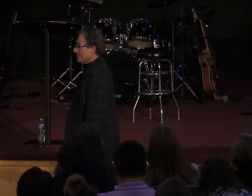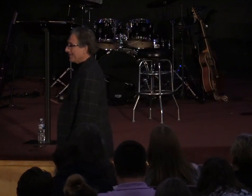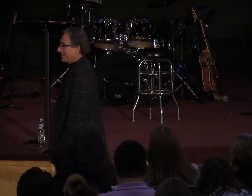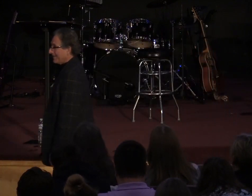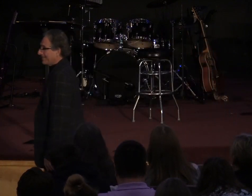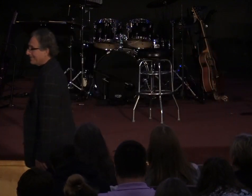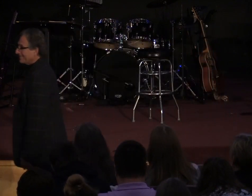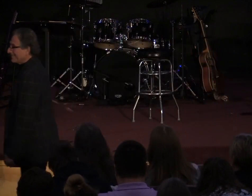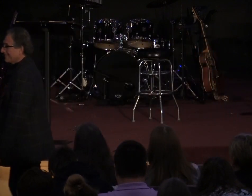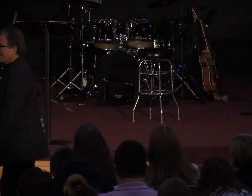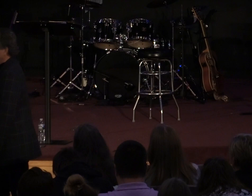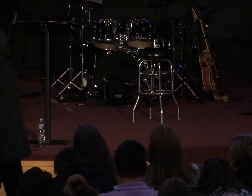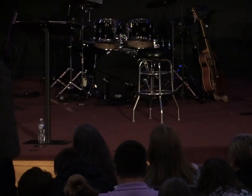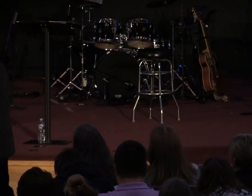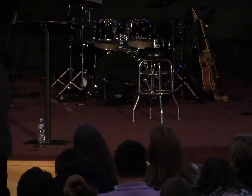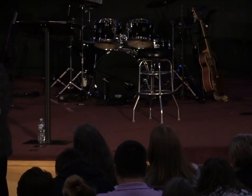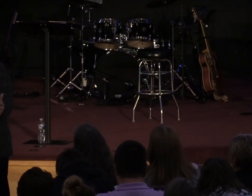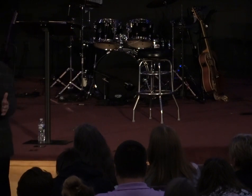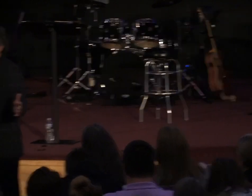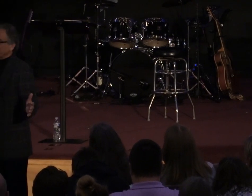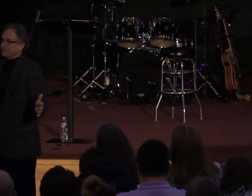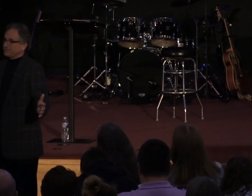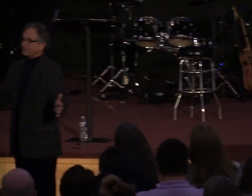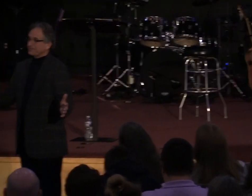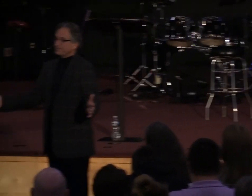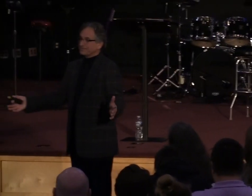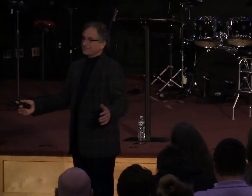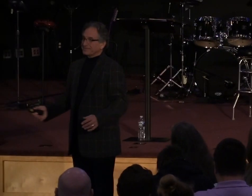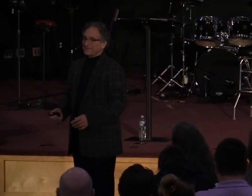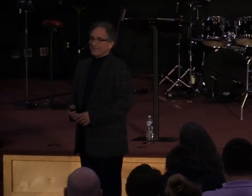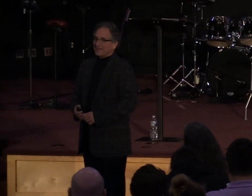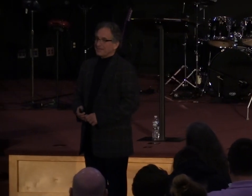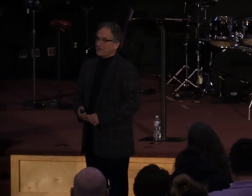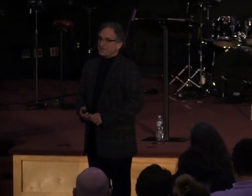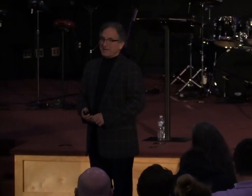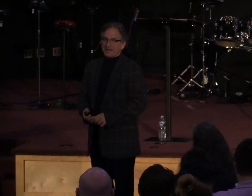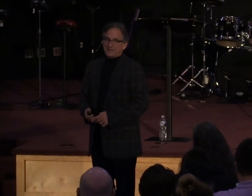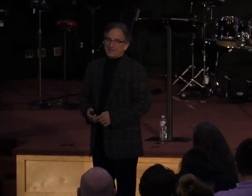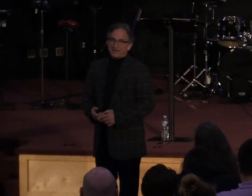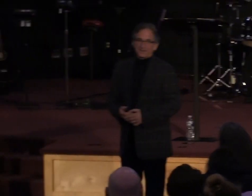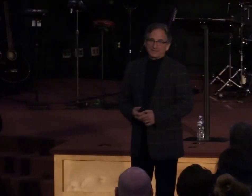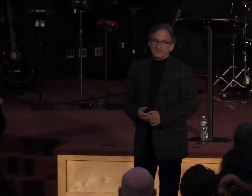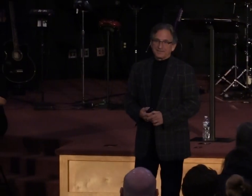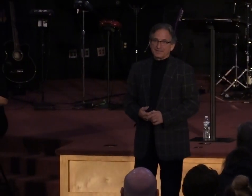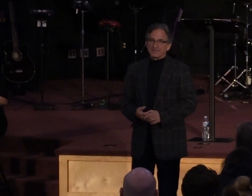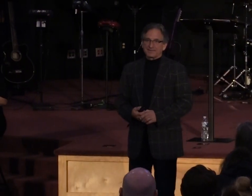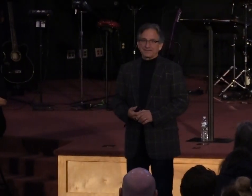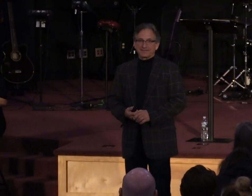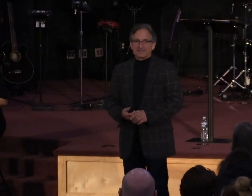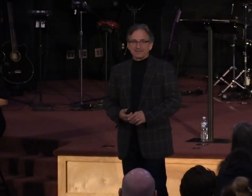Yeah. Hurts, doesn't it? Hey, I was there. Trust me, I was there.